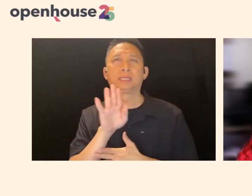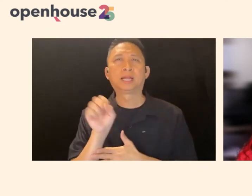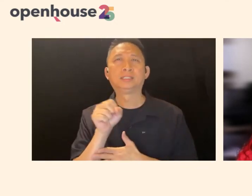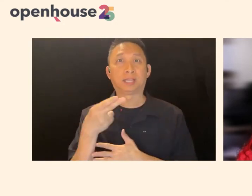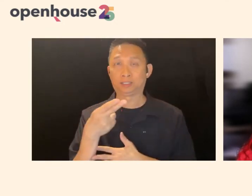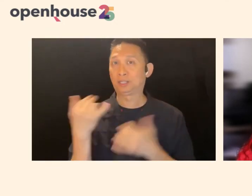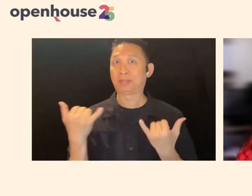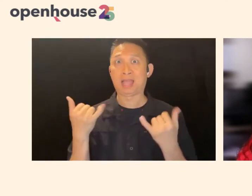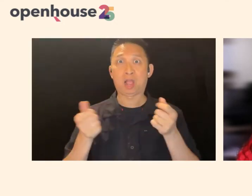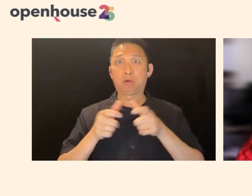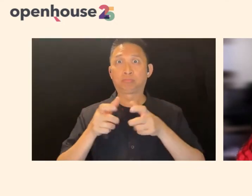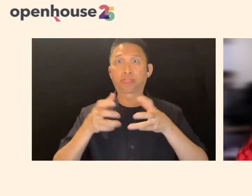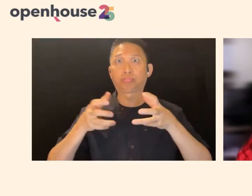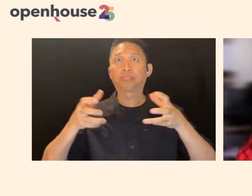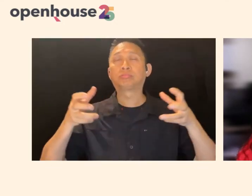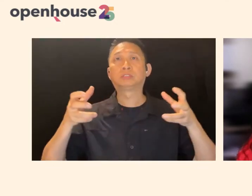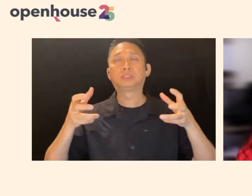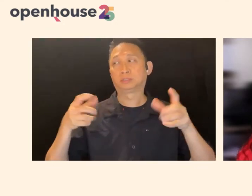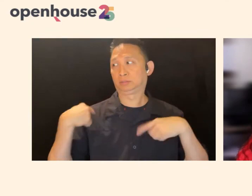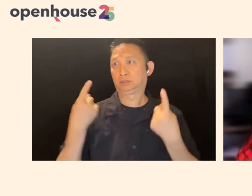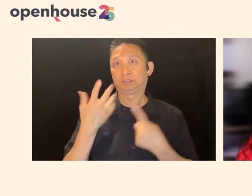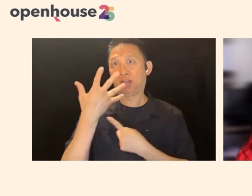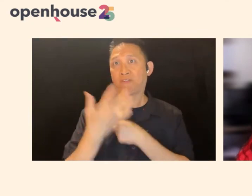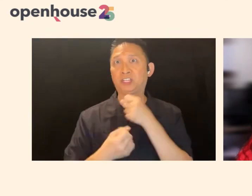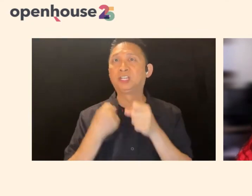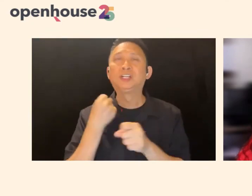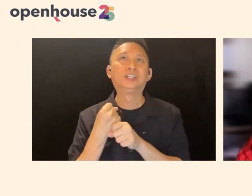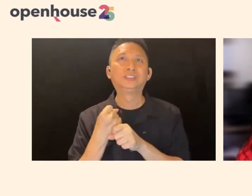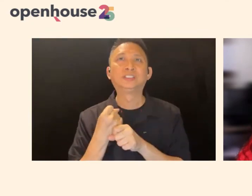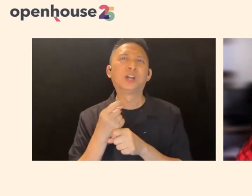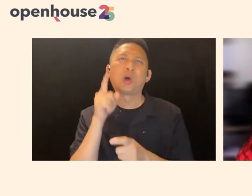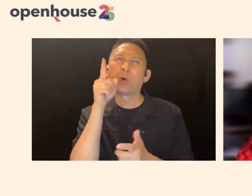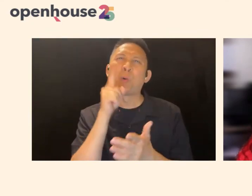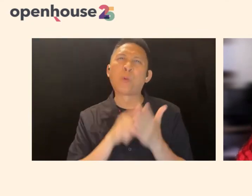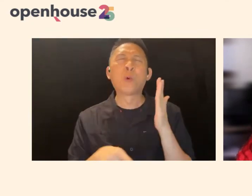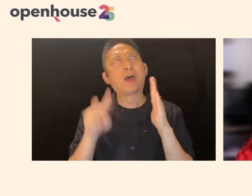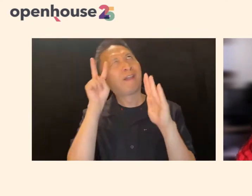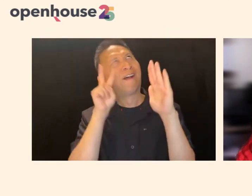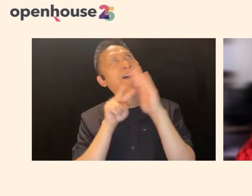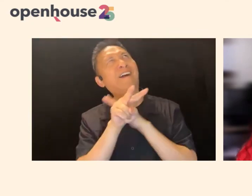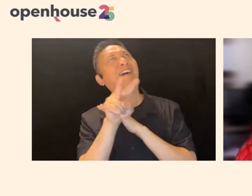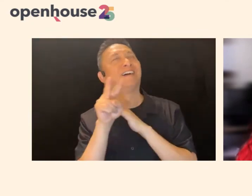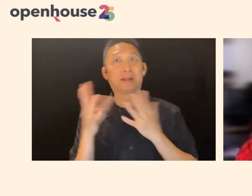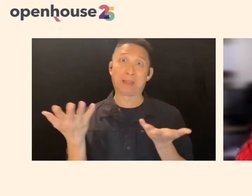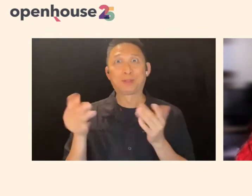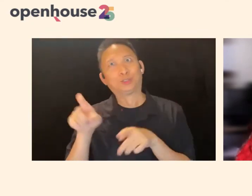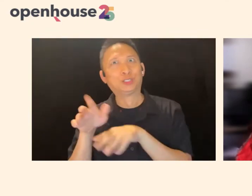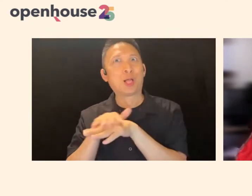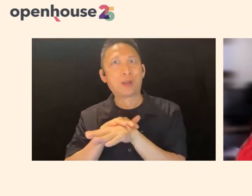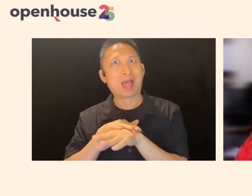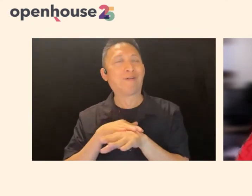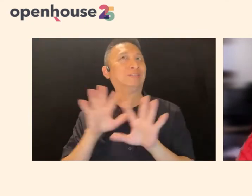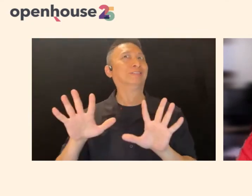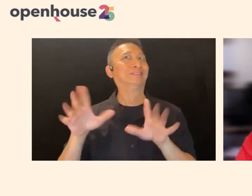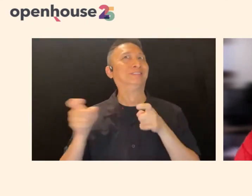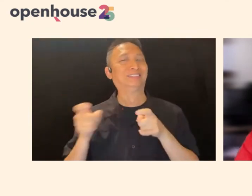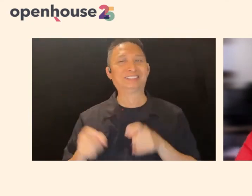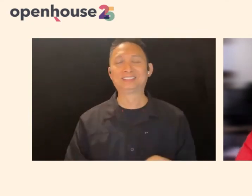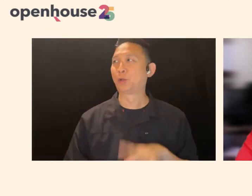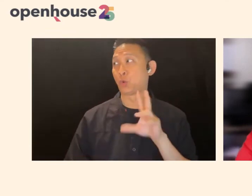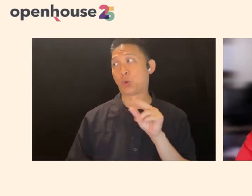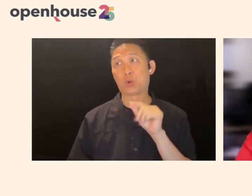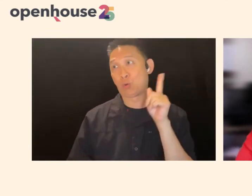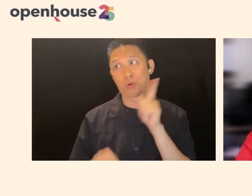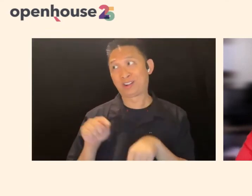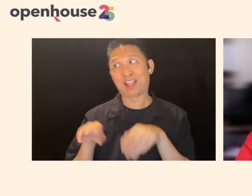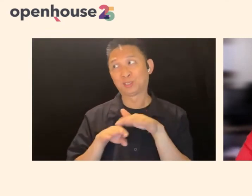grown exponentially in the last 5 years? It's kind of maybe you should slow down. I don't know, but I know You that. can't slow Yeah, down. I